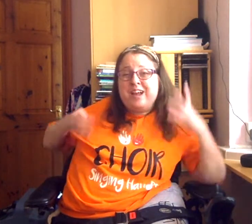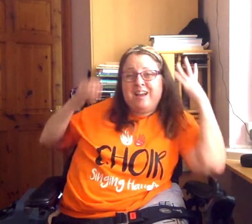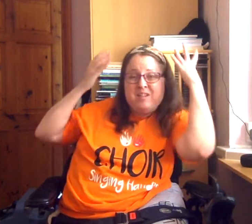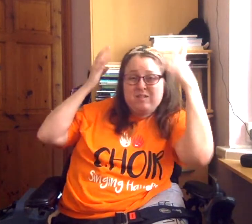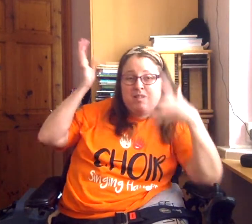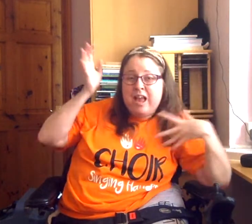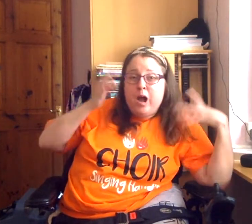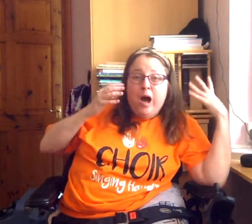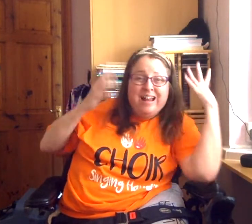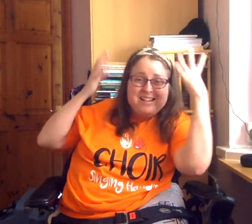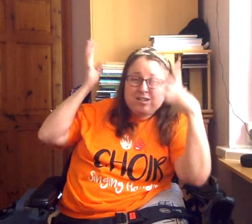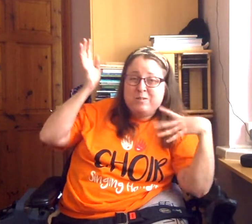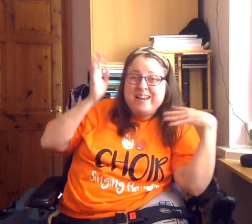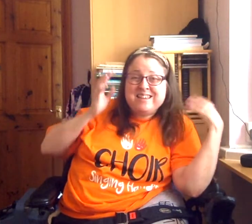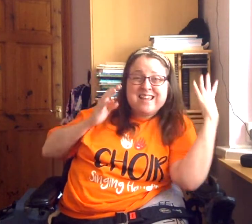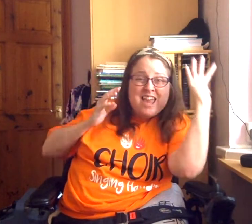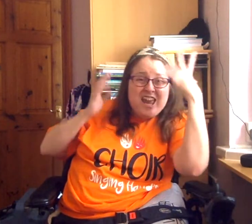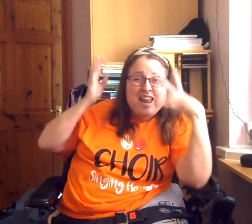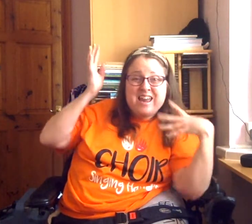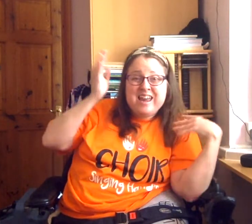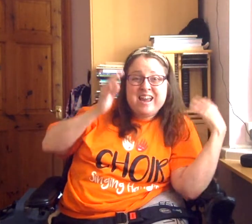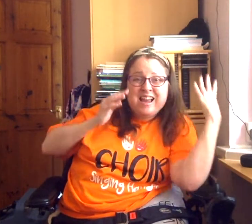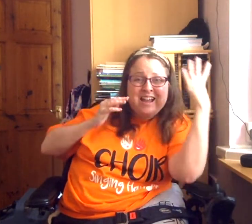I don't care if they call us crazy.